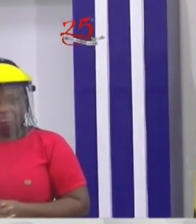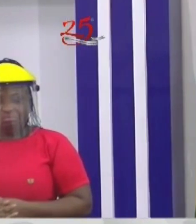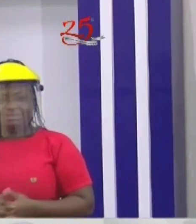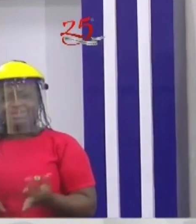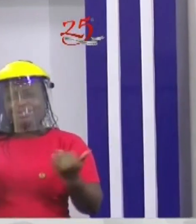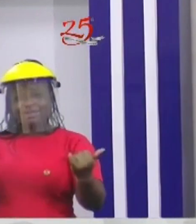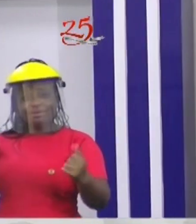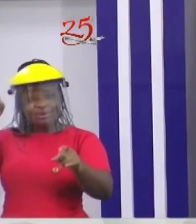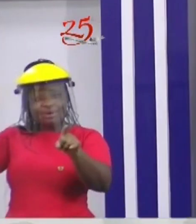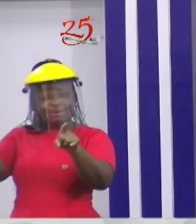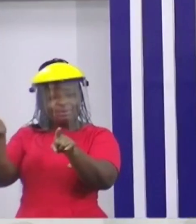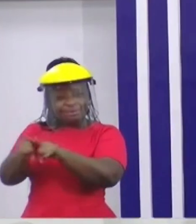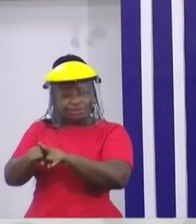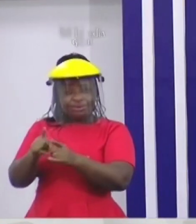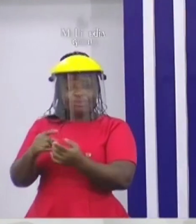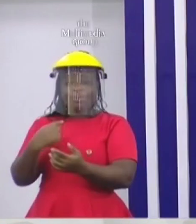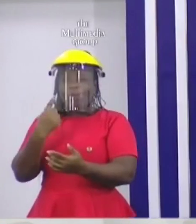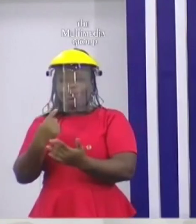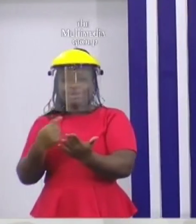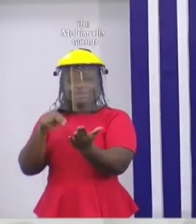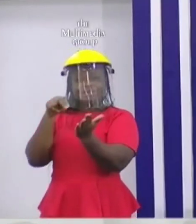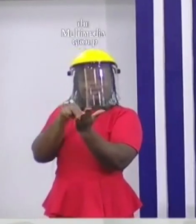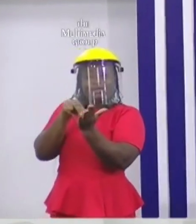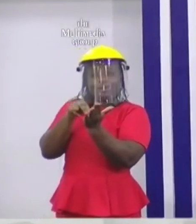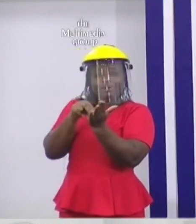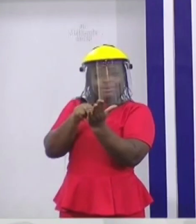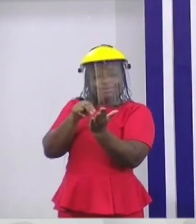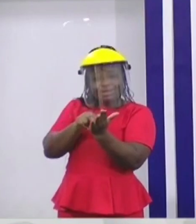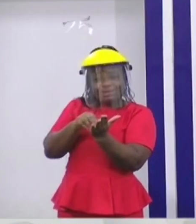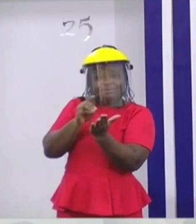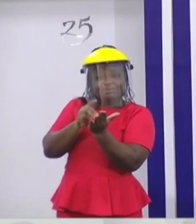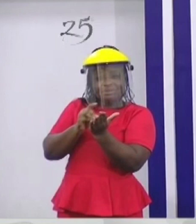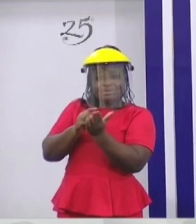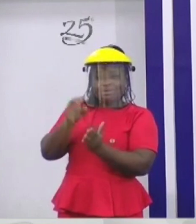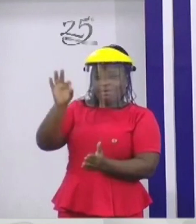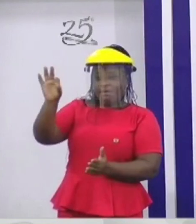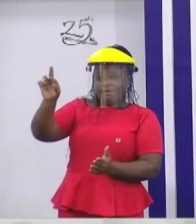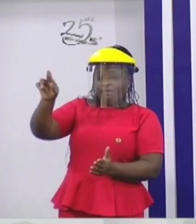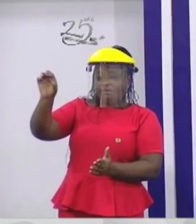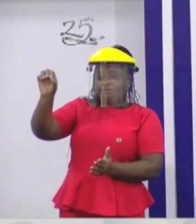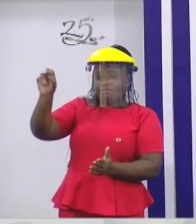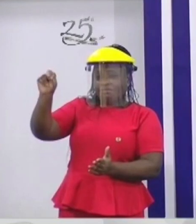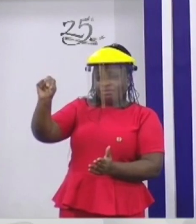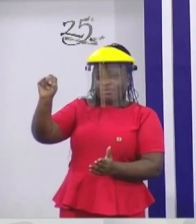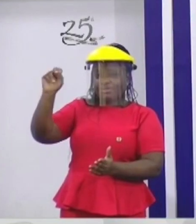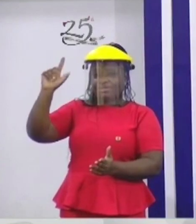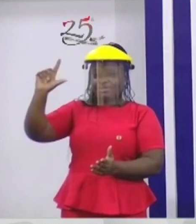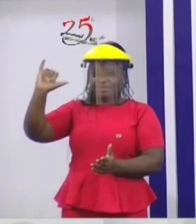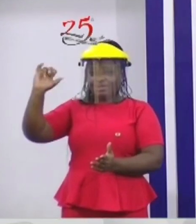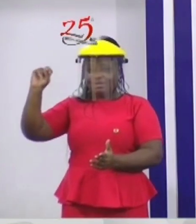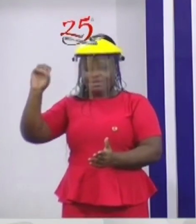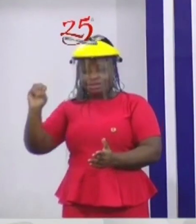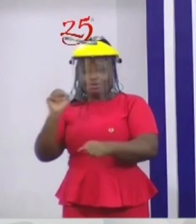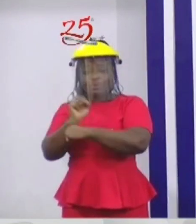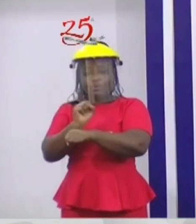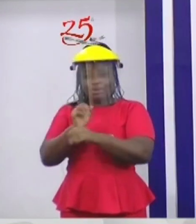Have we agreed on a criteria for who is a frontline health worker? Is that criteria well known, and how do we intend to communicate